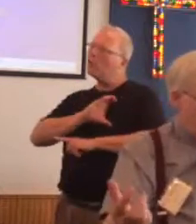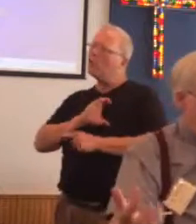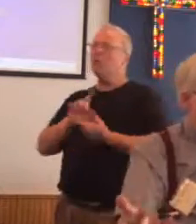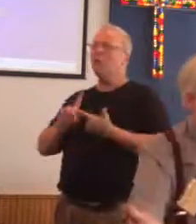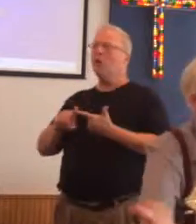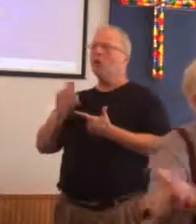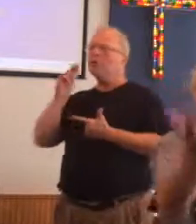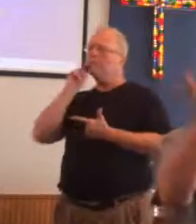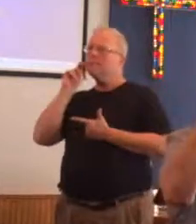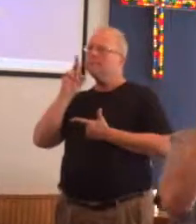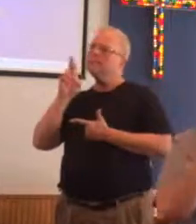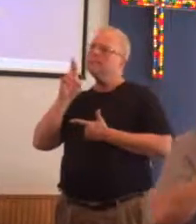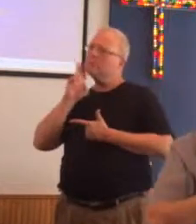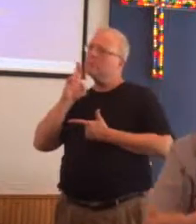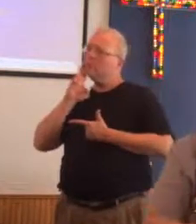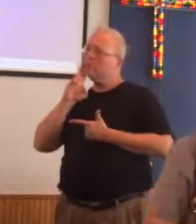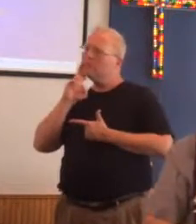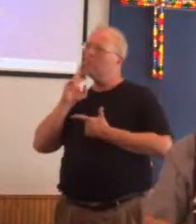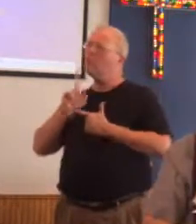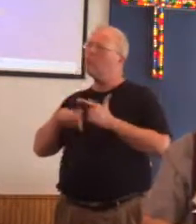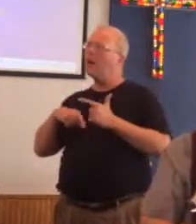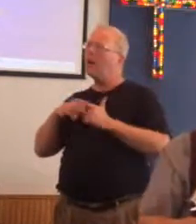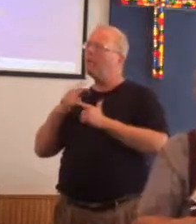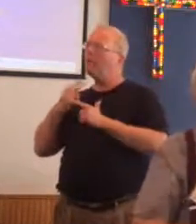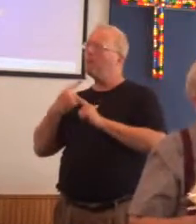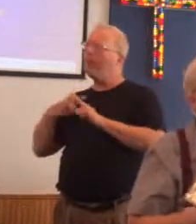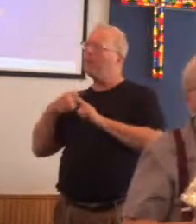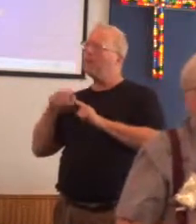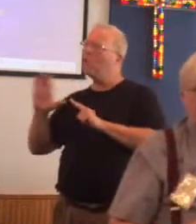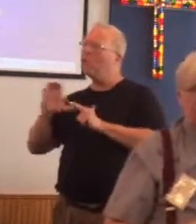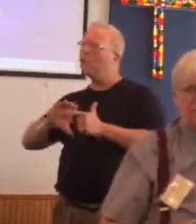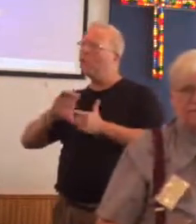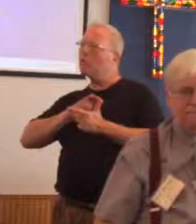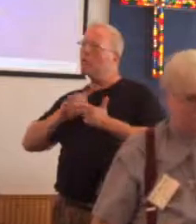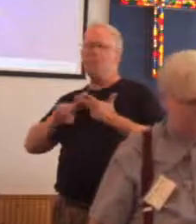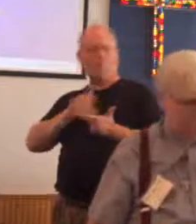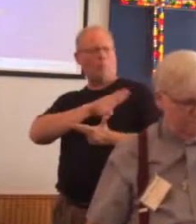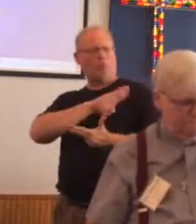them. Take them on and live them in your life.